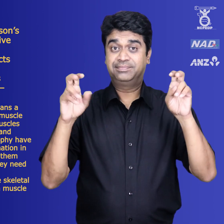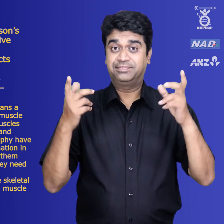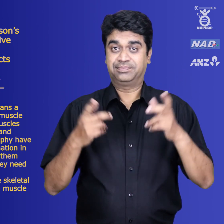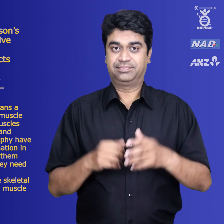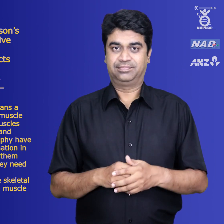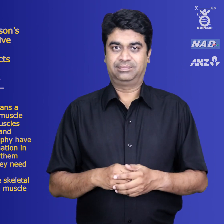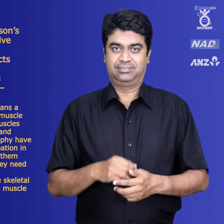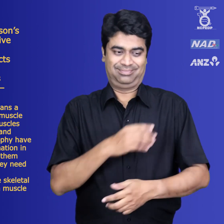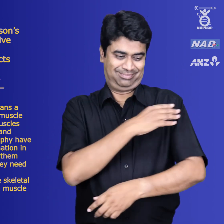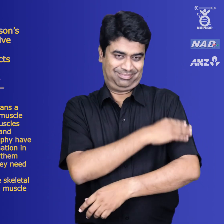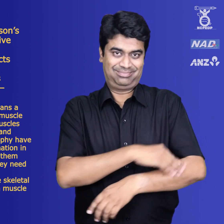Muscular dystrophy